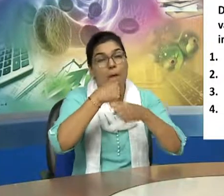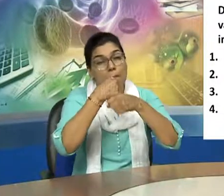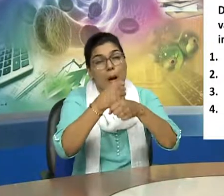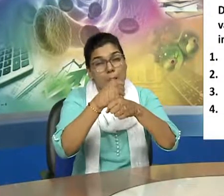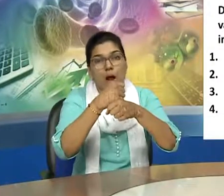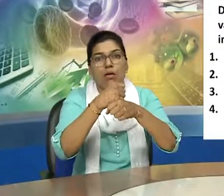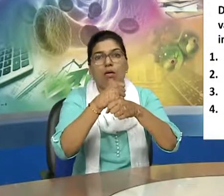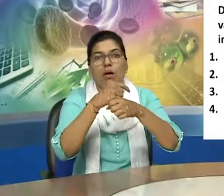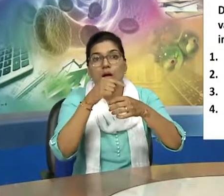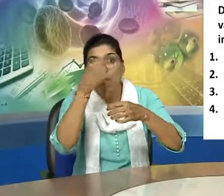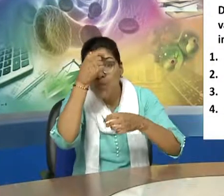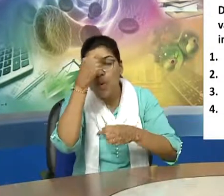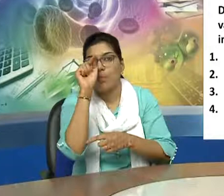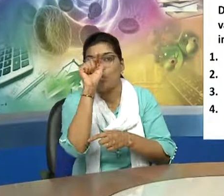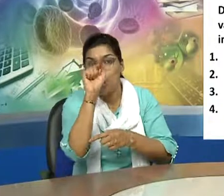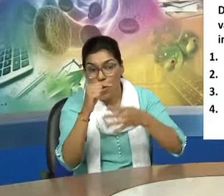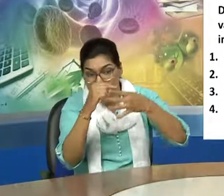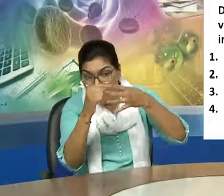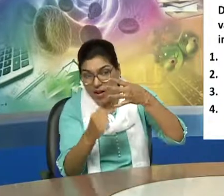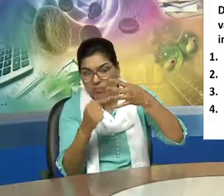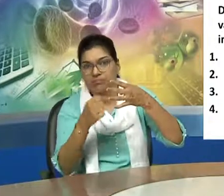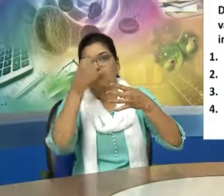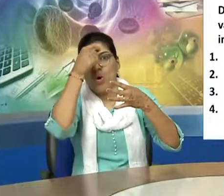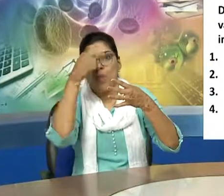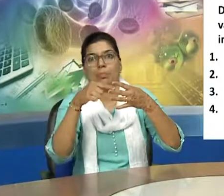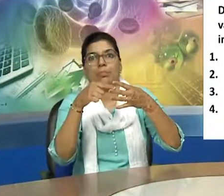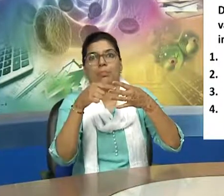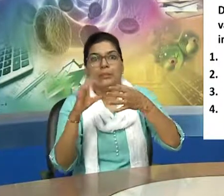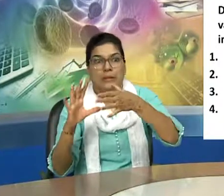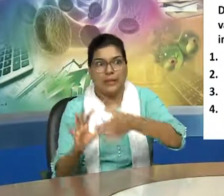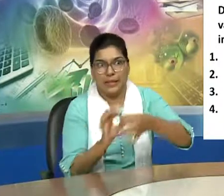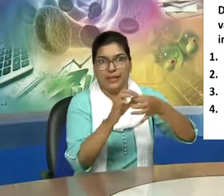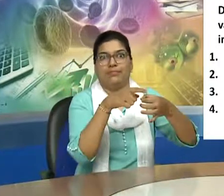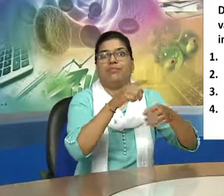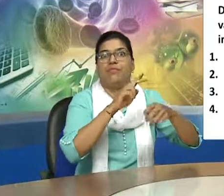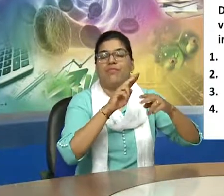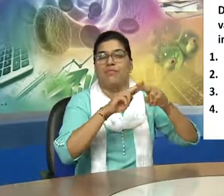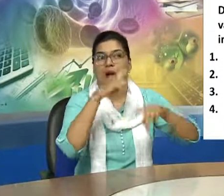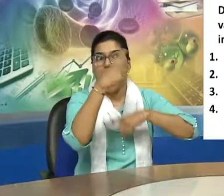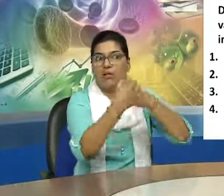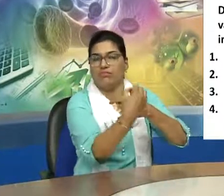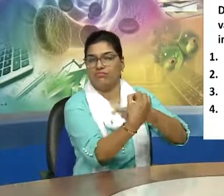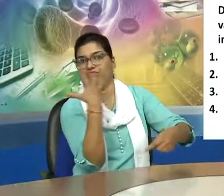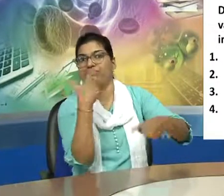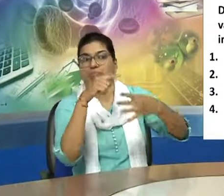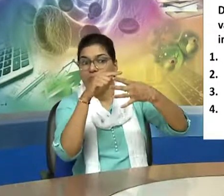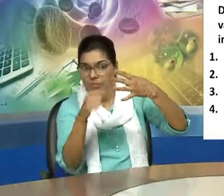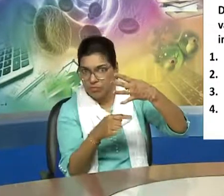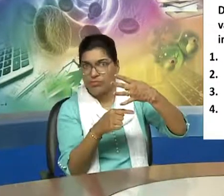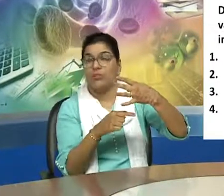mining of various metals and minerals are being